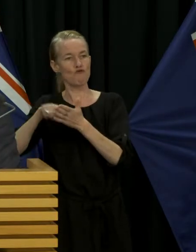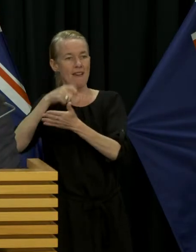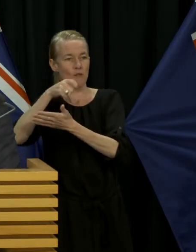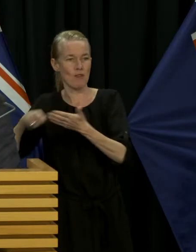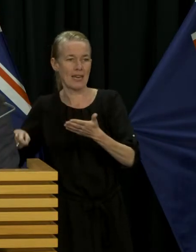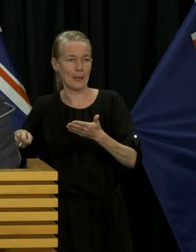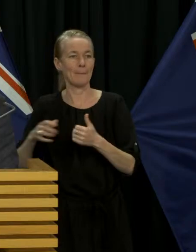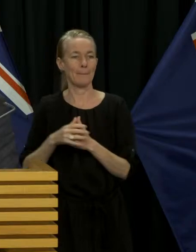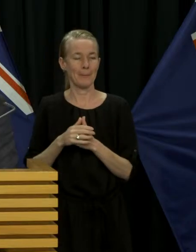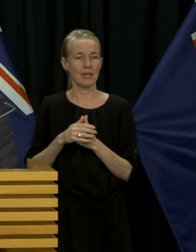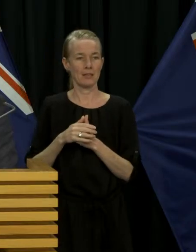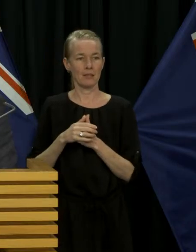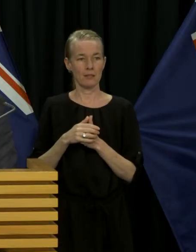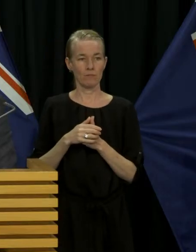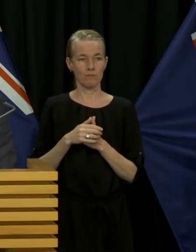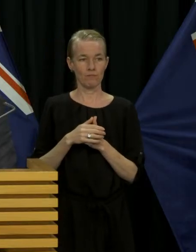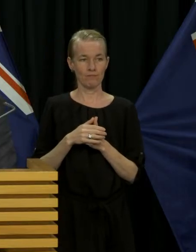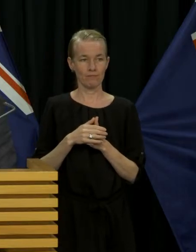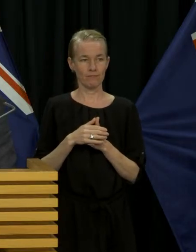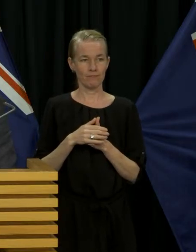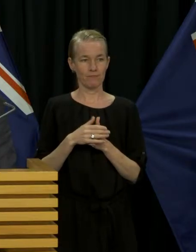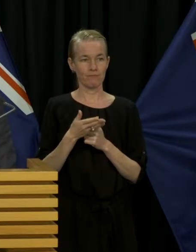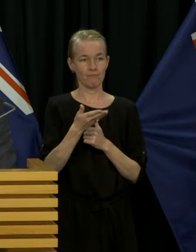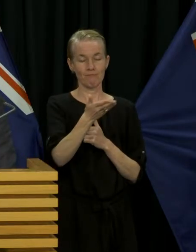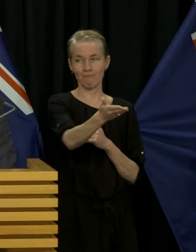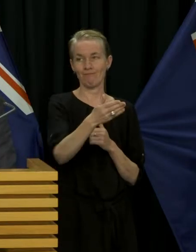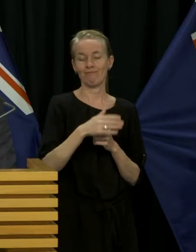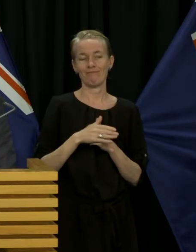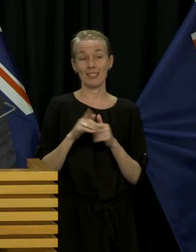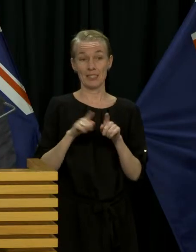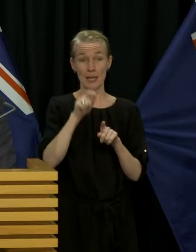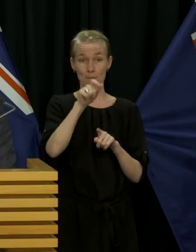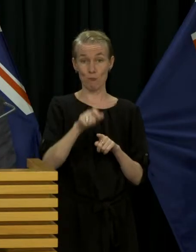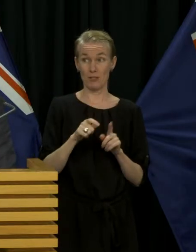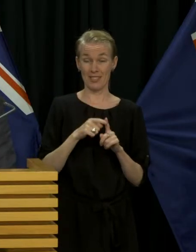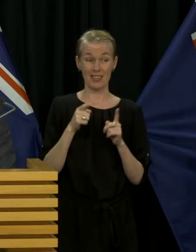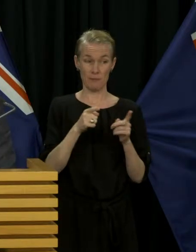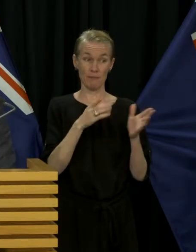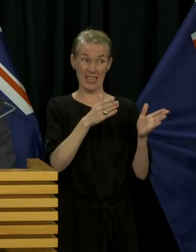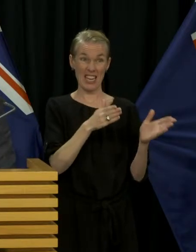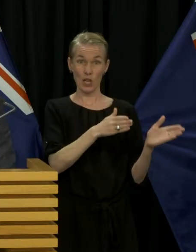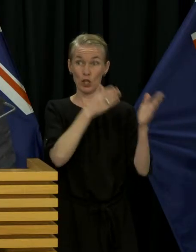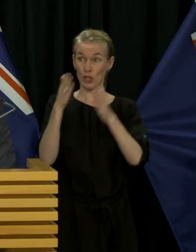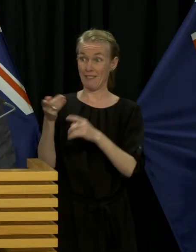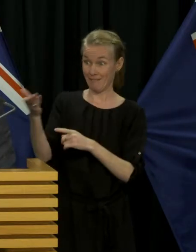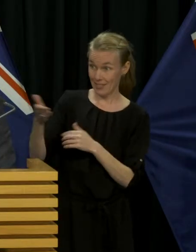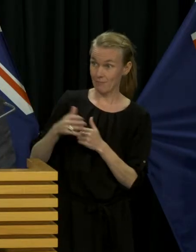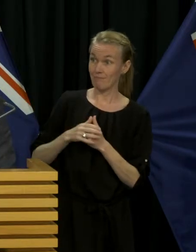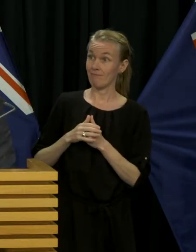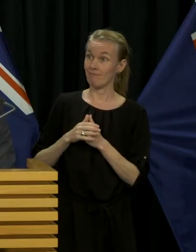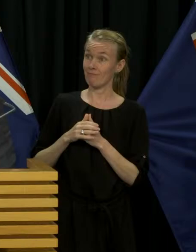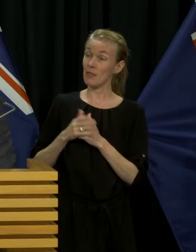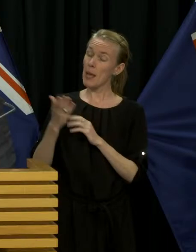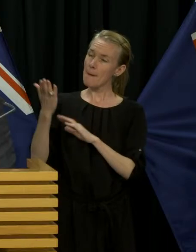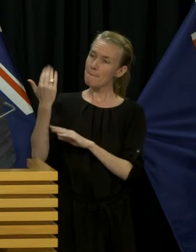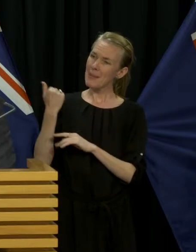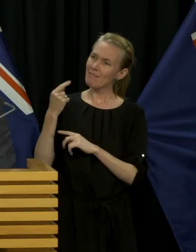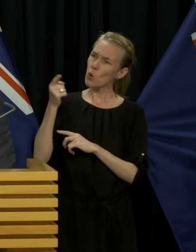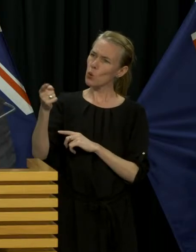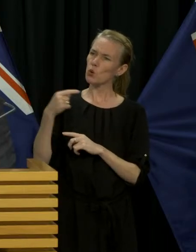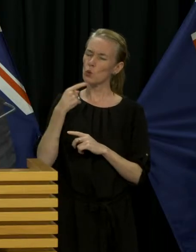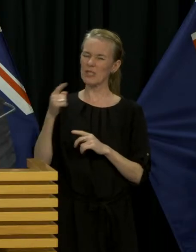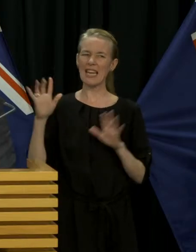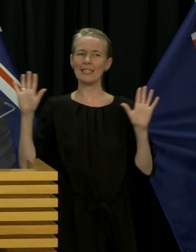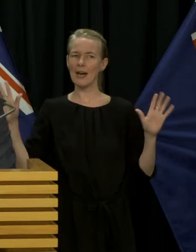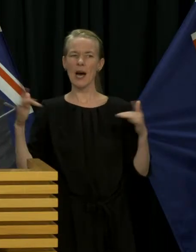day. Ms Hipkins, I can ask you as a politician, you previously said that you were not going to give a position until you'd seen all the evidence.